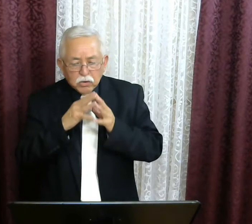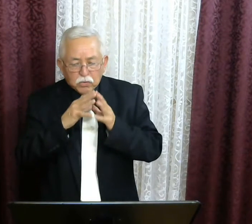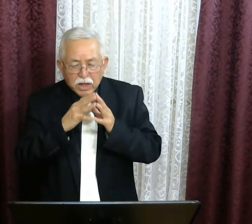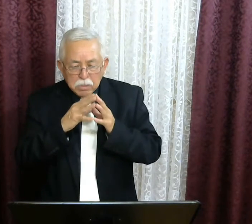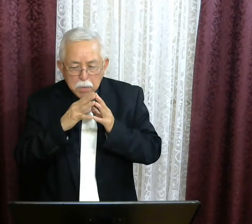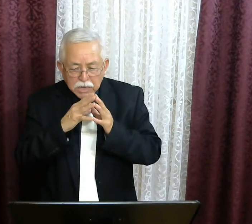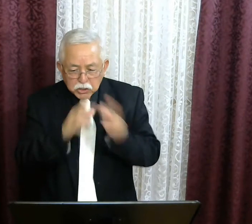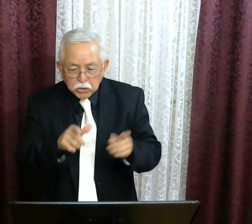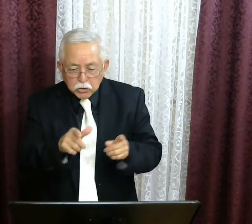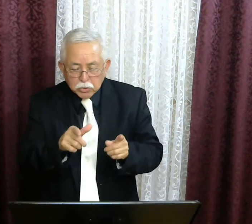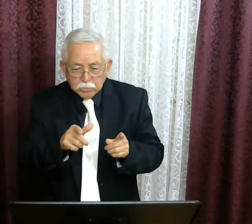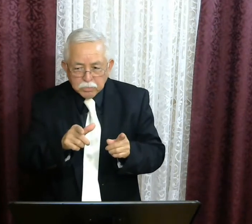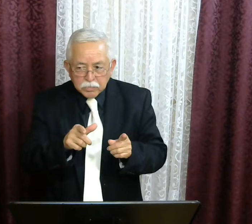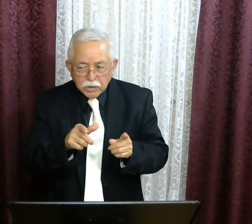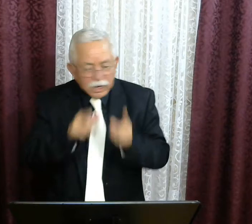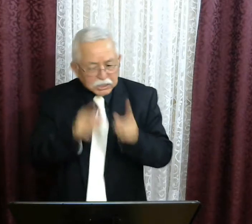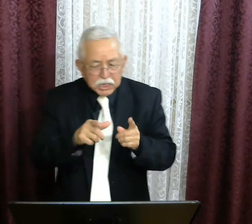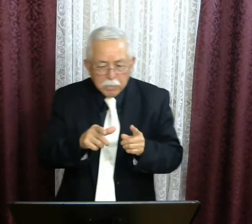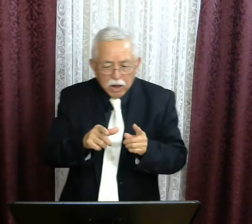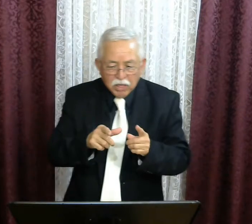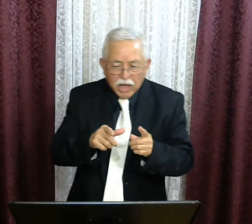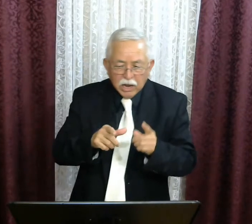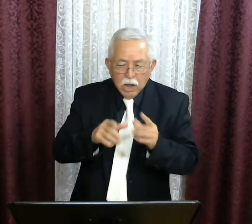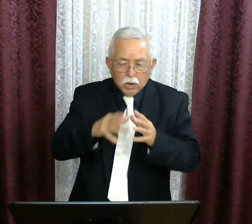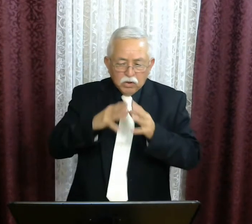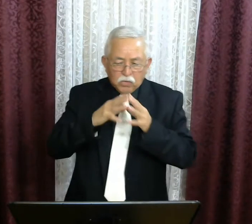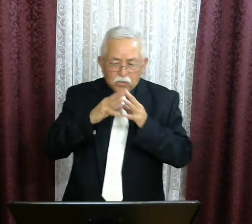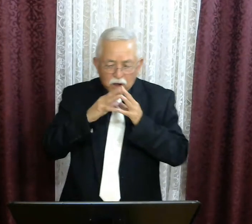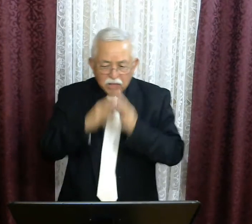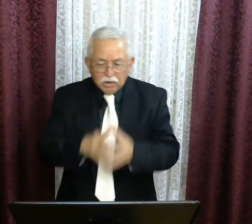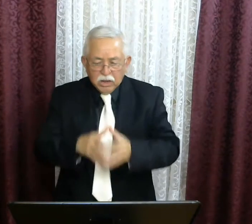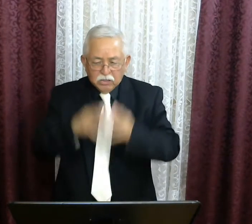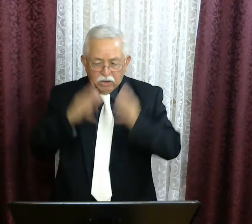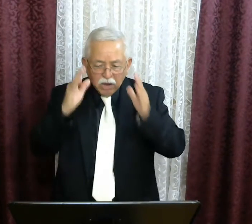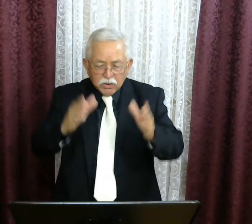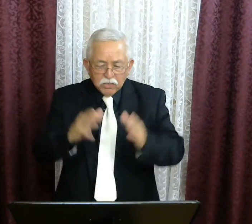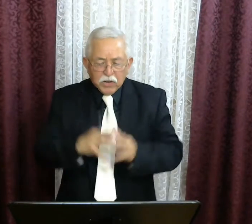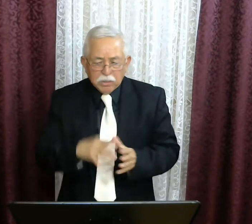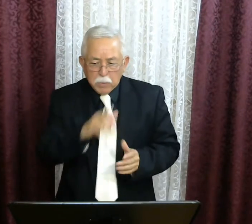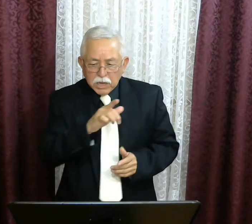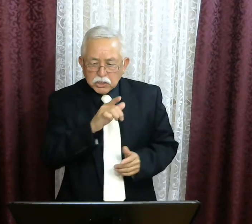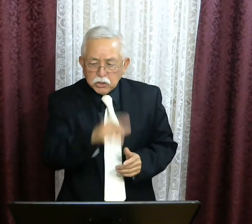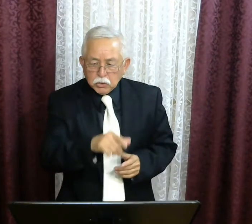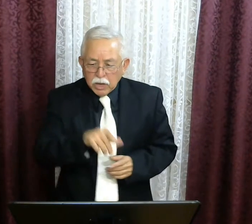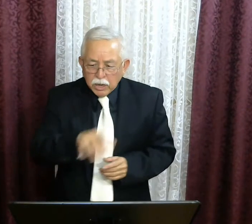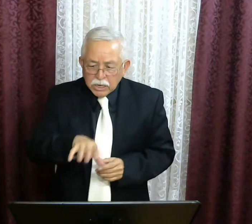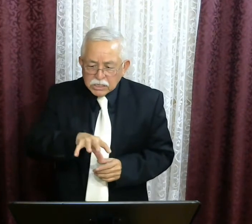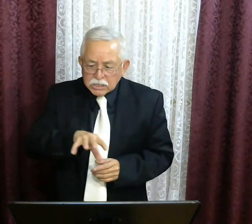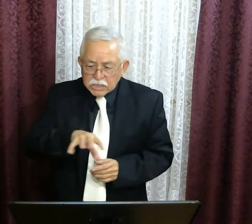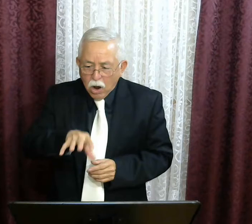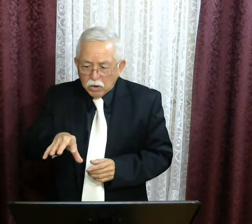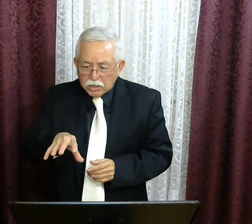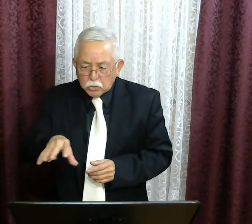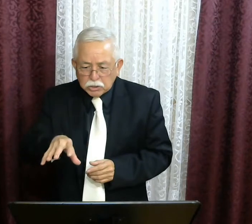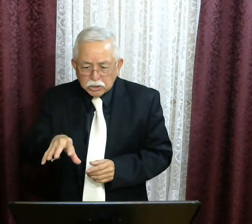When your father bless you, let's think about that. When your Father, the Heavenly Father bless you, He's not only doing